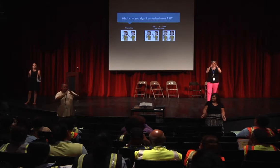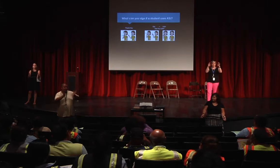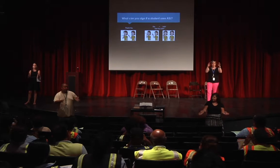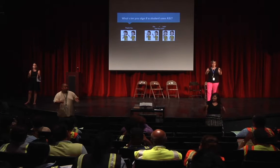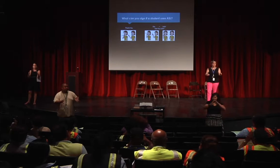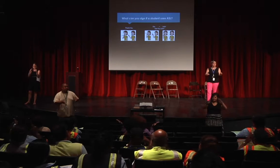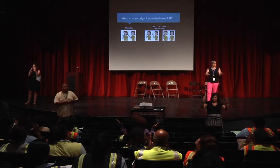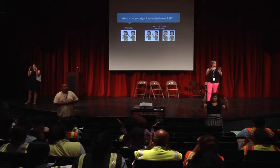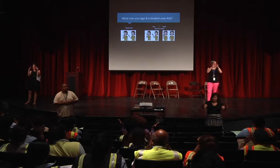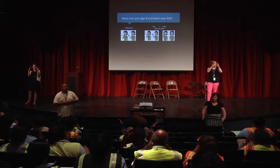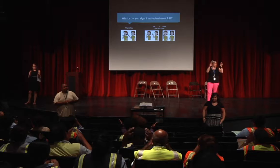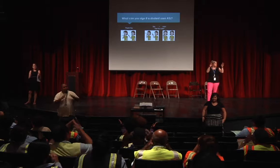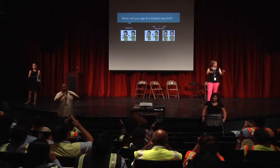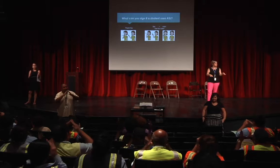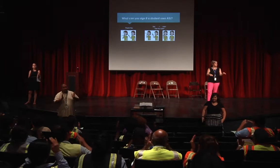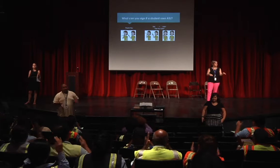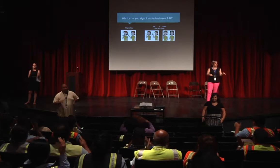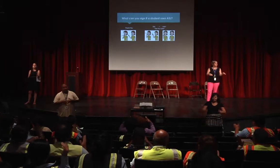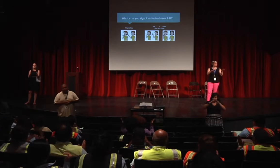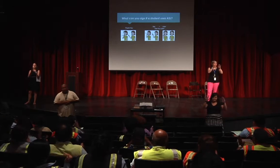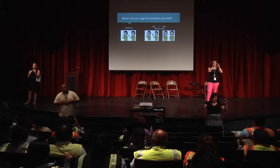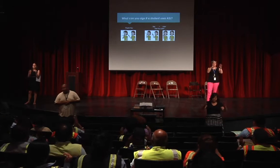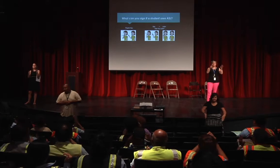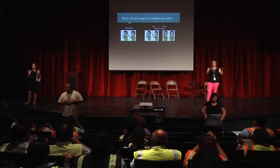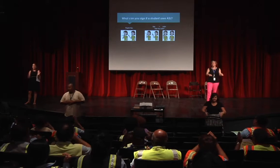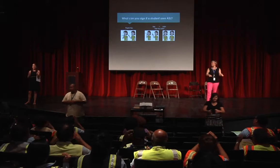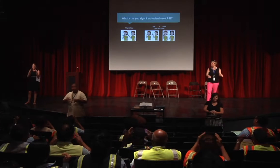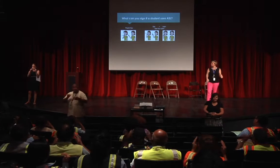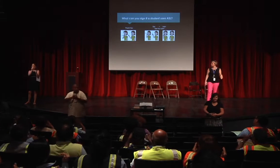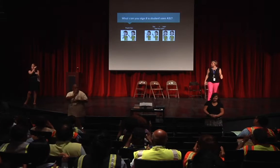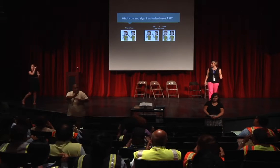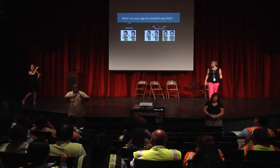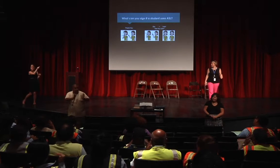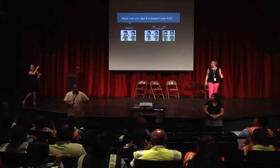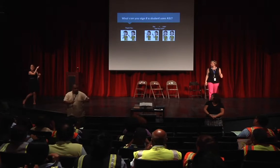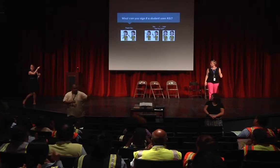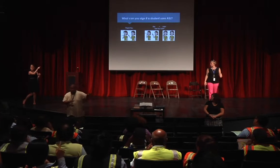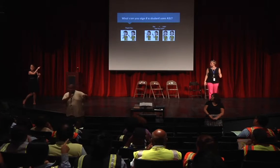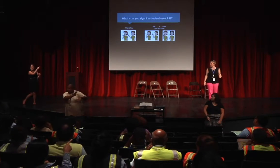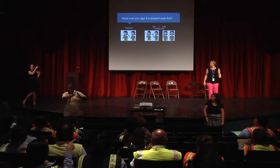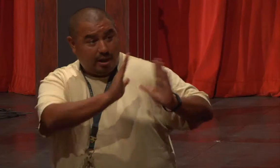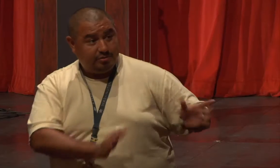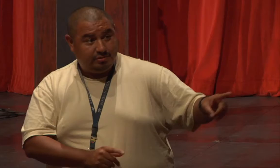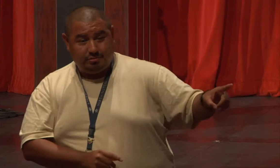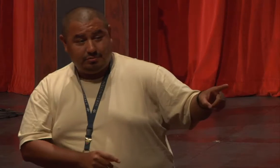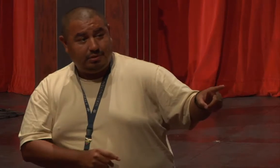house. House. So, is that your house? Point to the building and then make